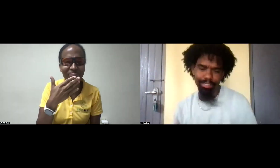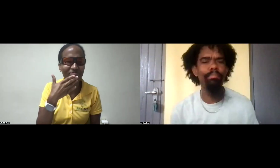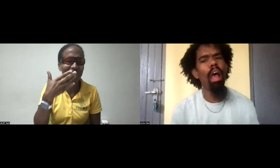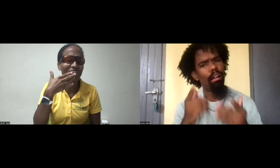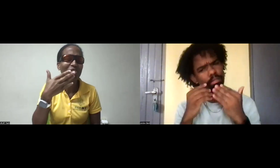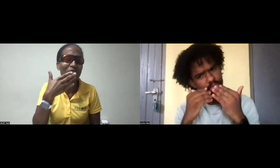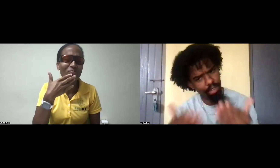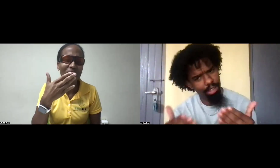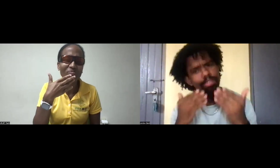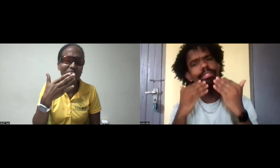All right, so